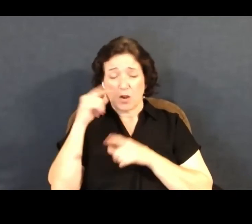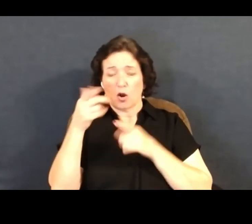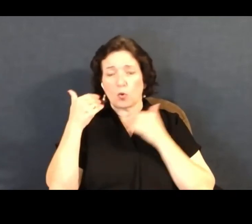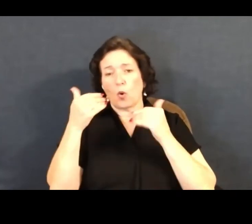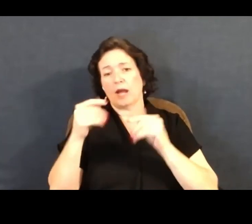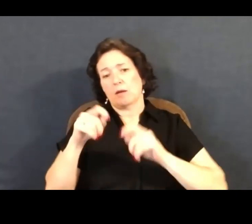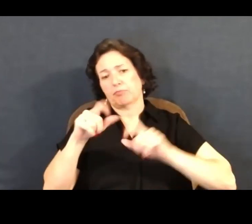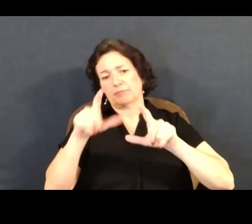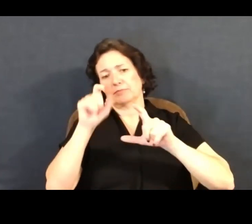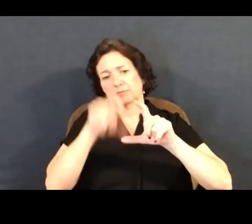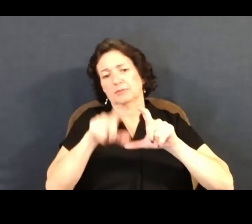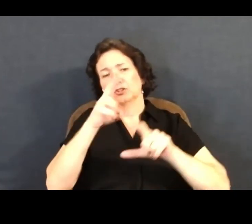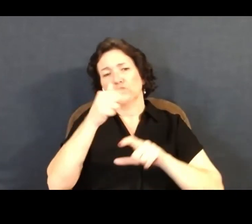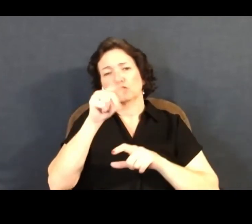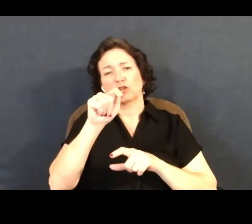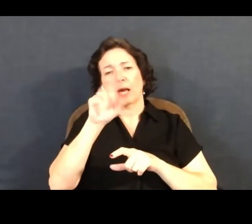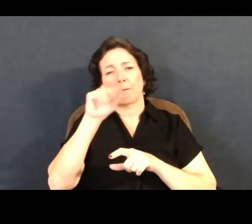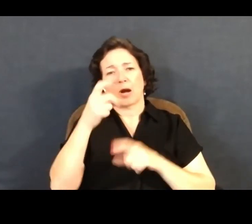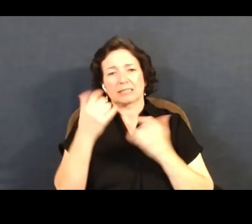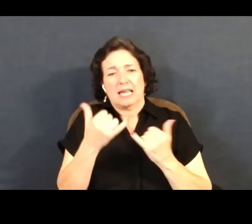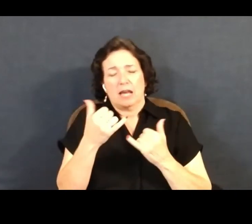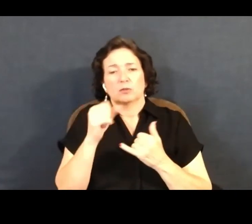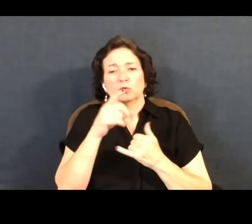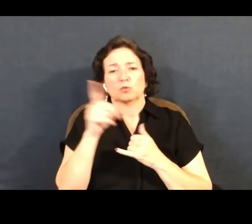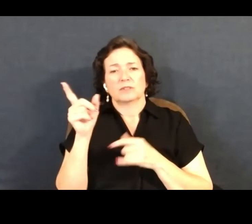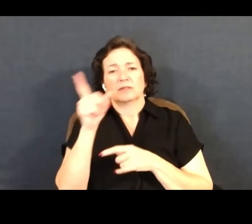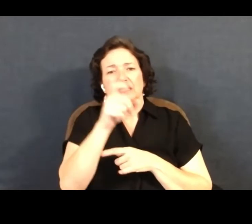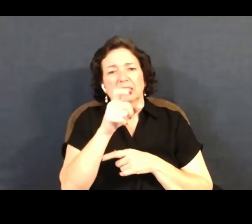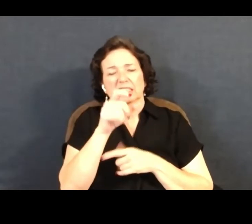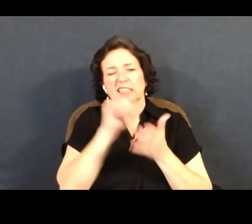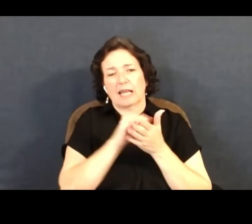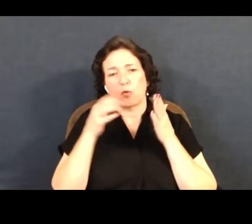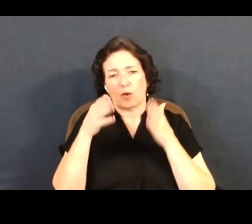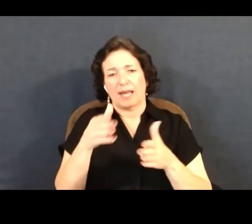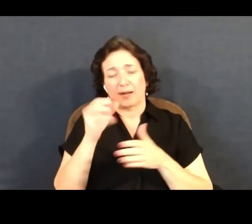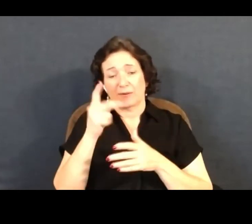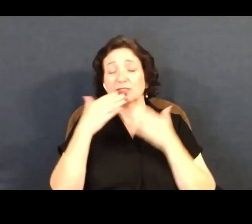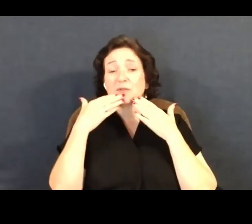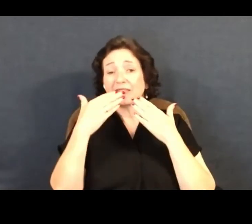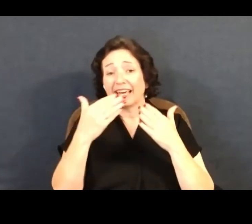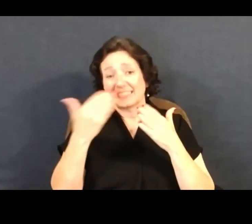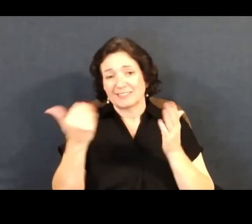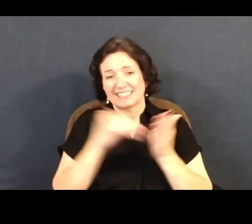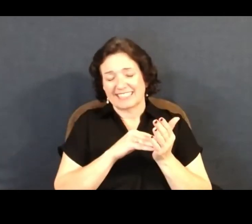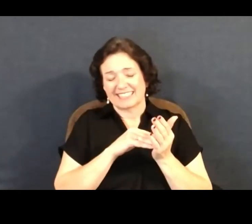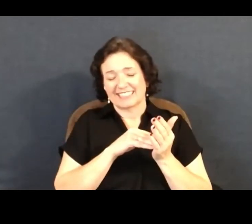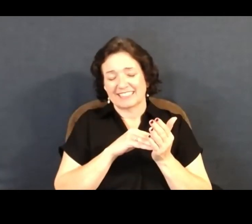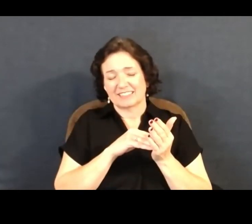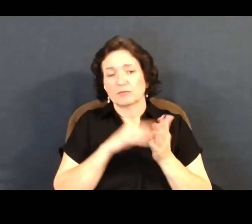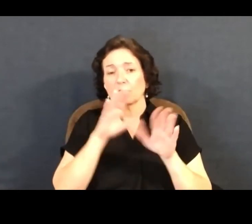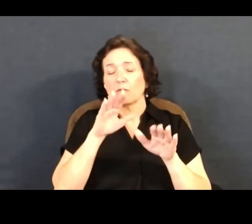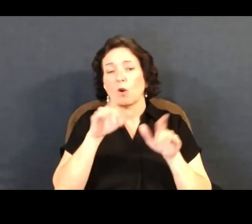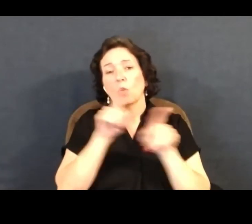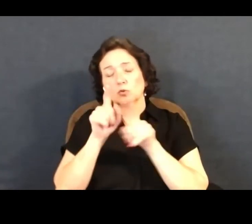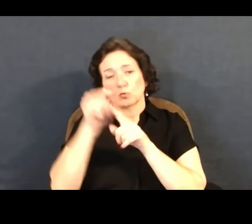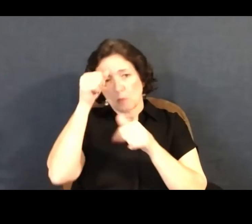in the chat box and she can get to, you can get to ask your questions that way. So thanks again. A reminder